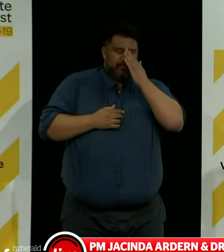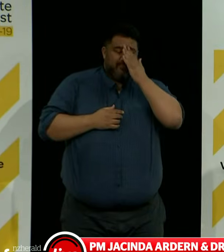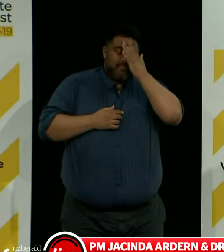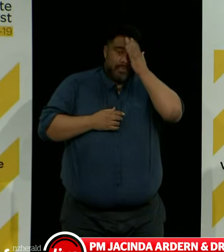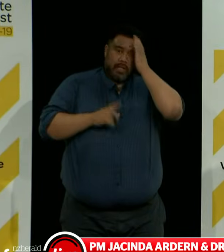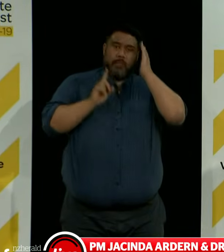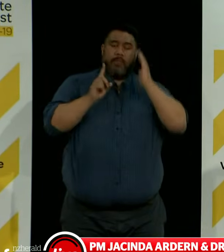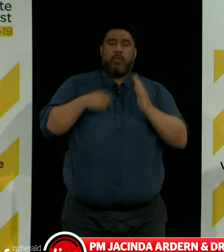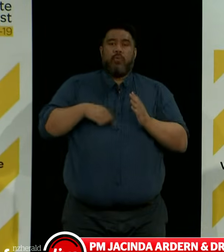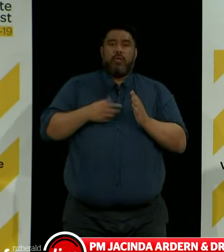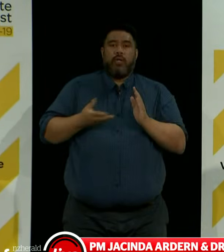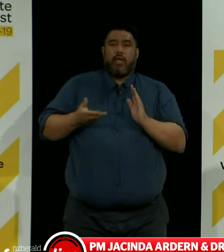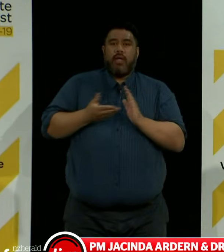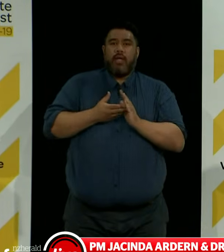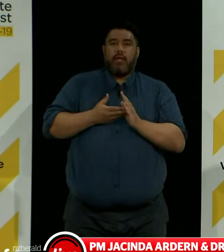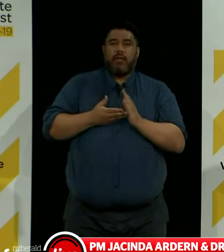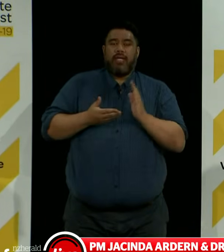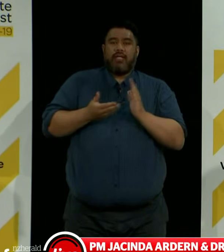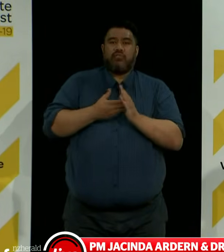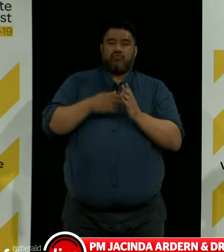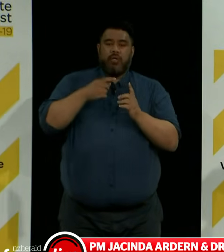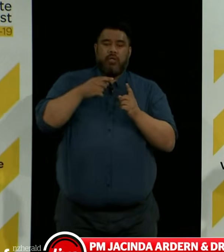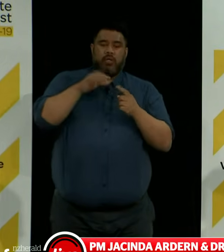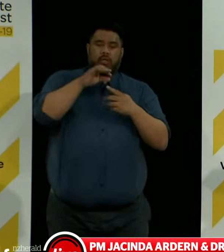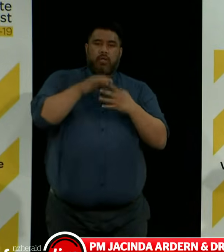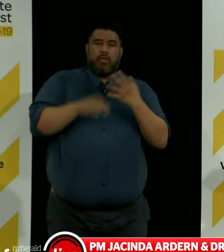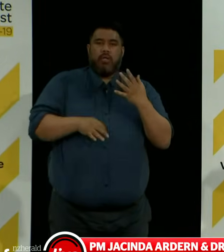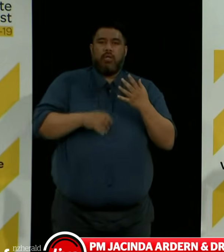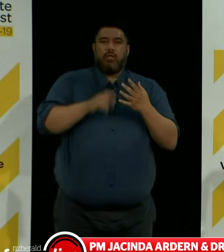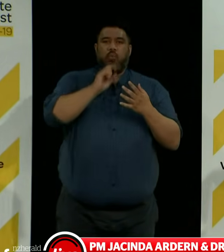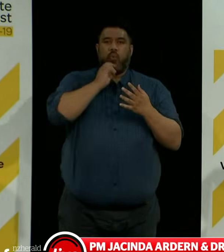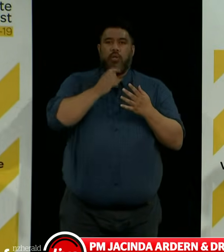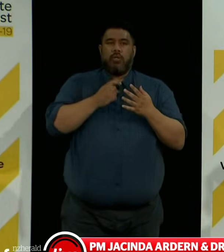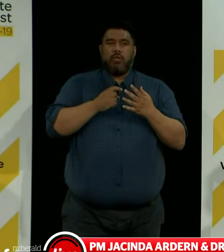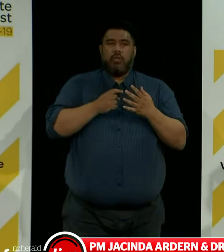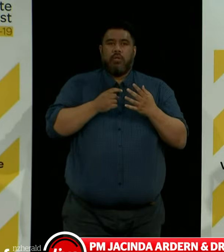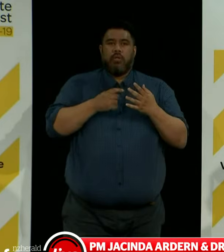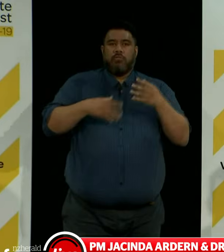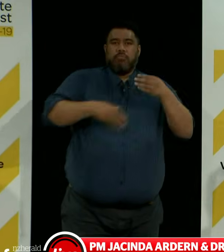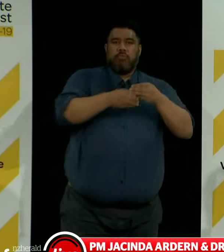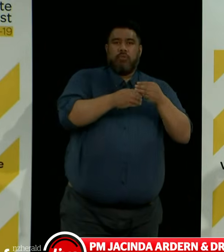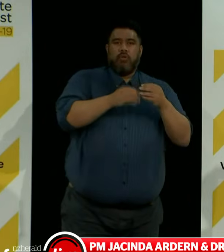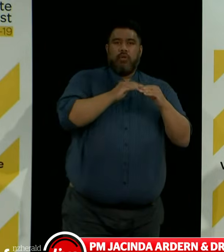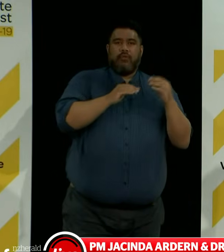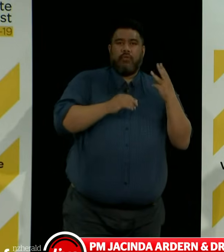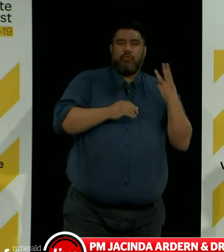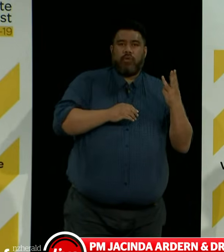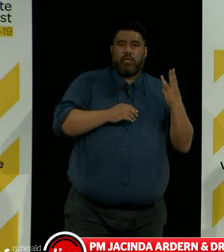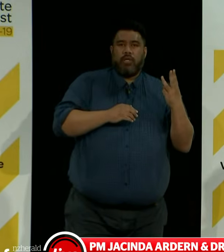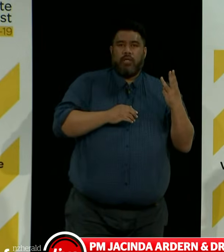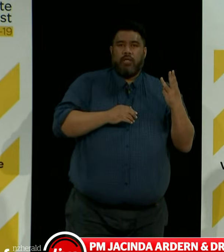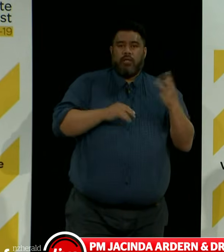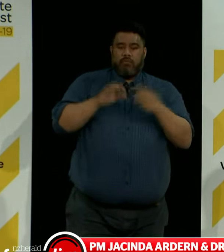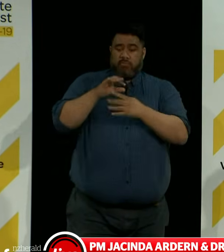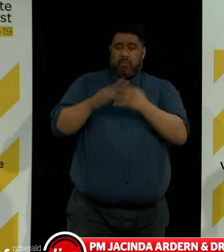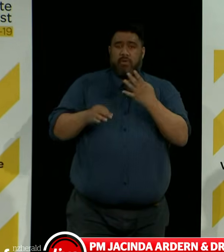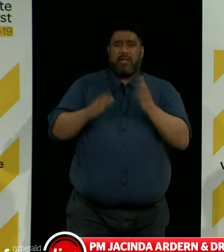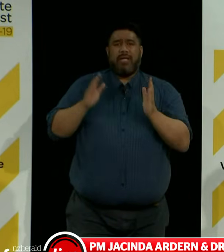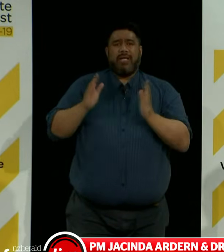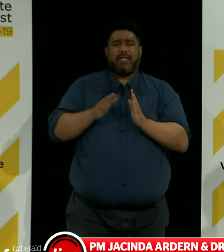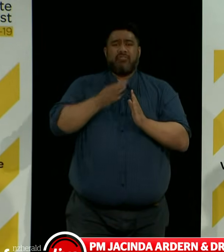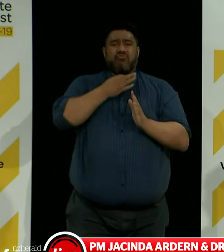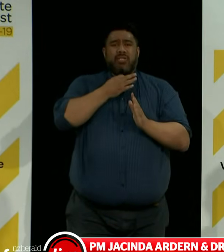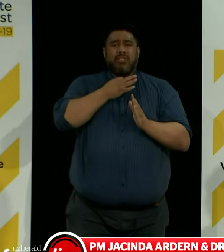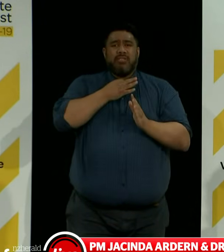additional features of alert level 3 that have minimal associated risk, while we continue, as the Prime Minister said, very strongly,